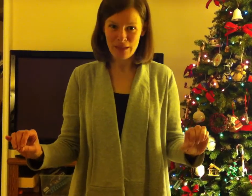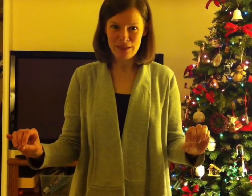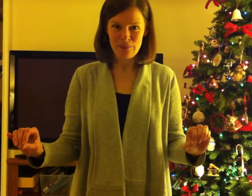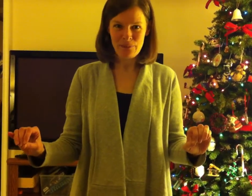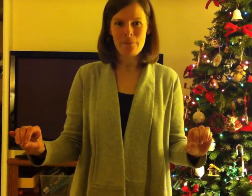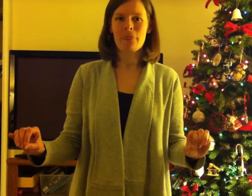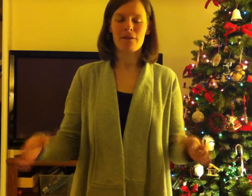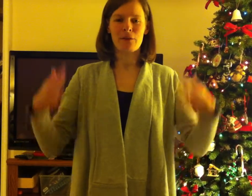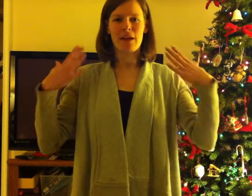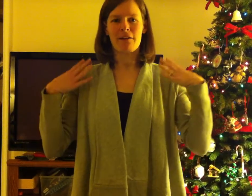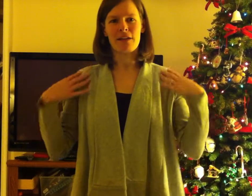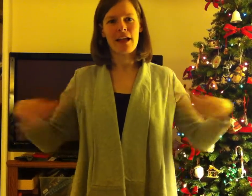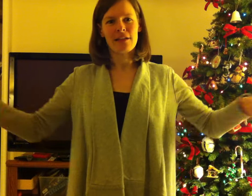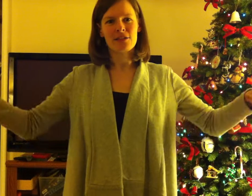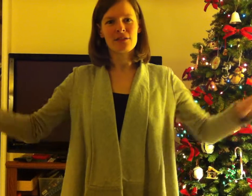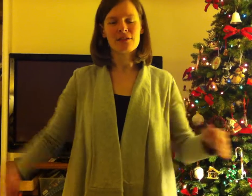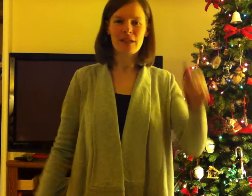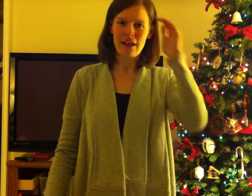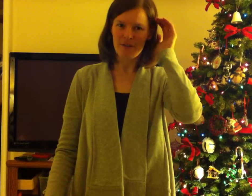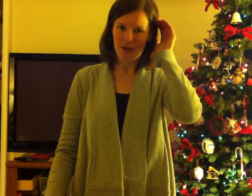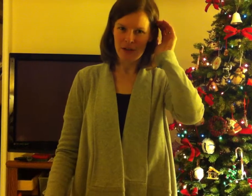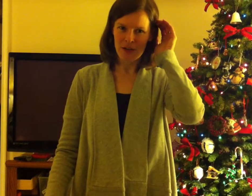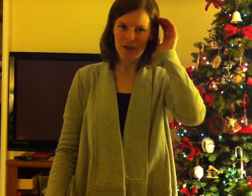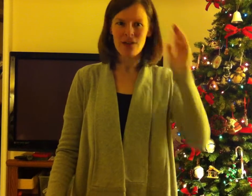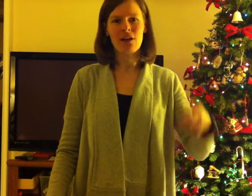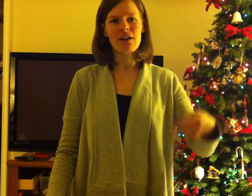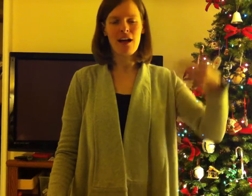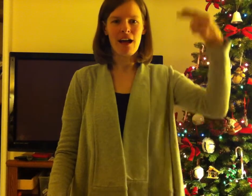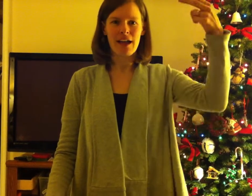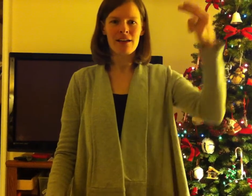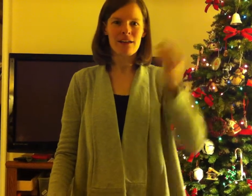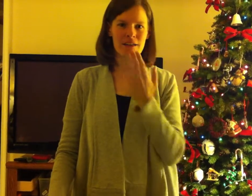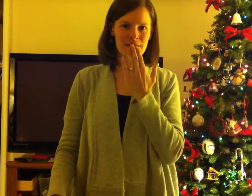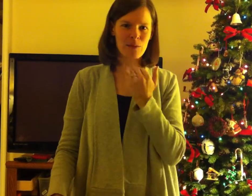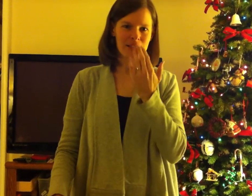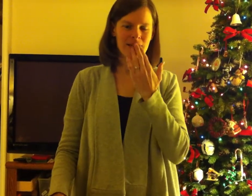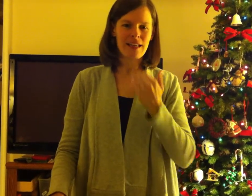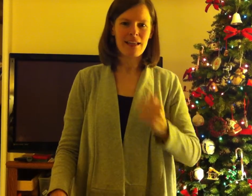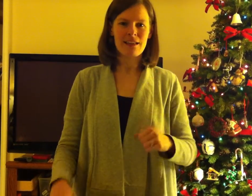plains. So we have angels we have heard on high, sweetly